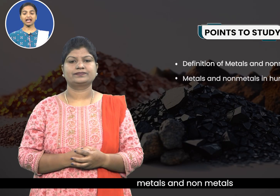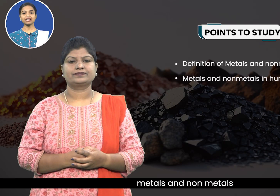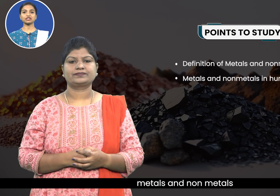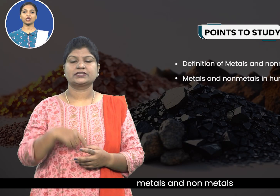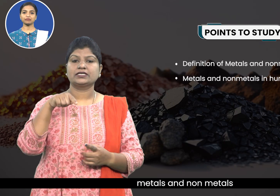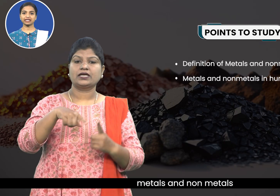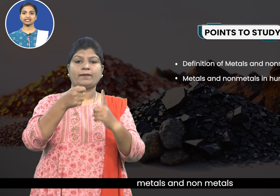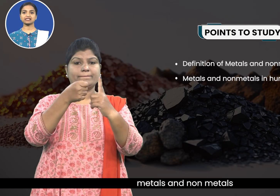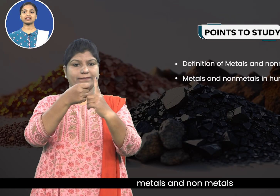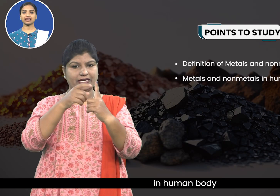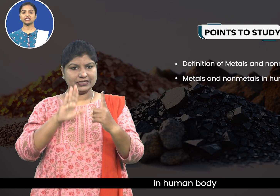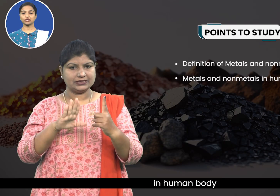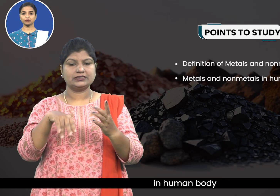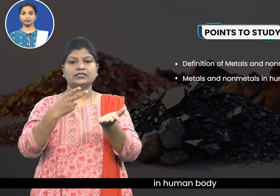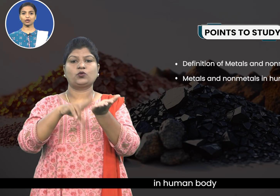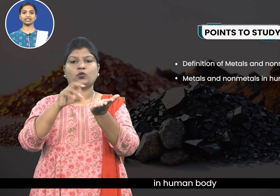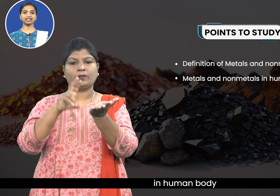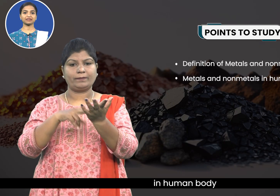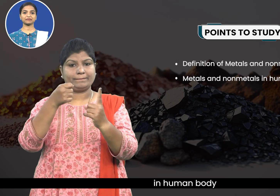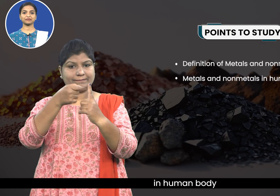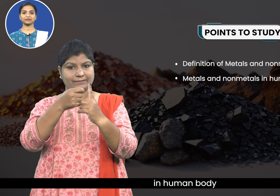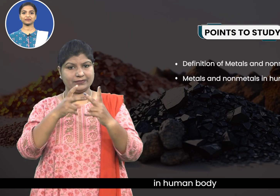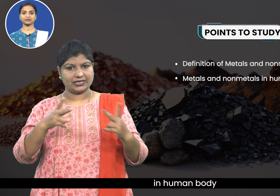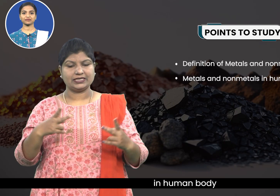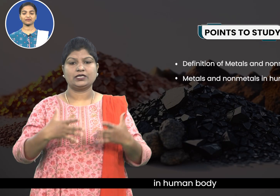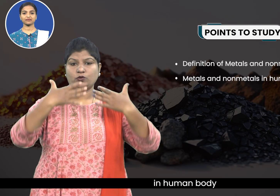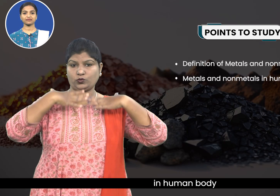Metals and non-metals in human body.